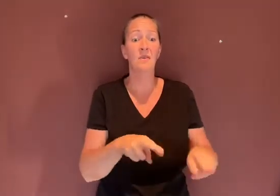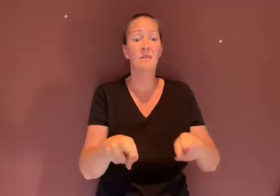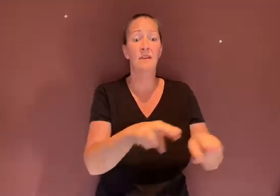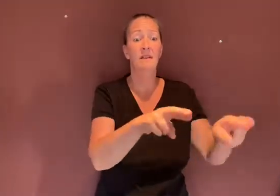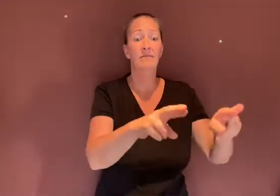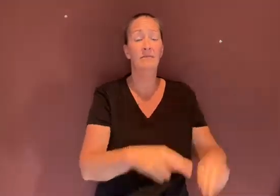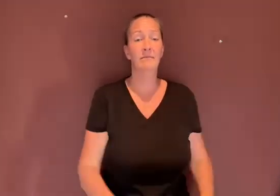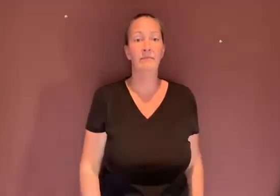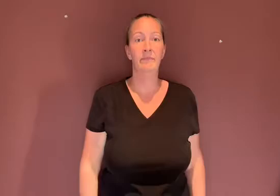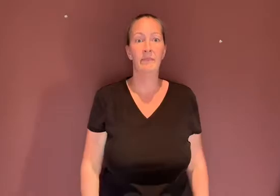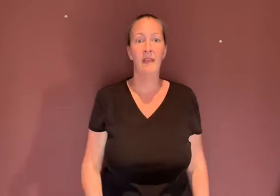river.